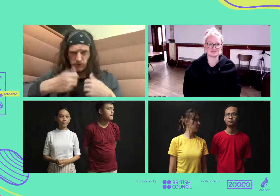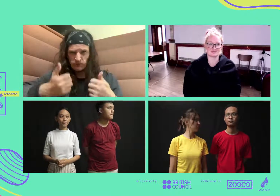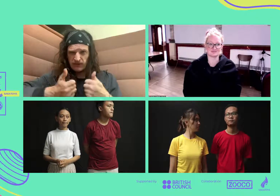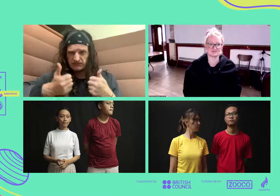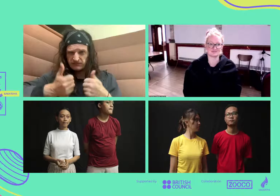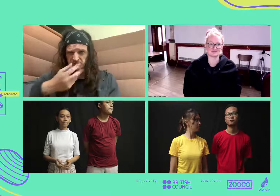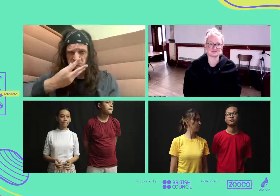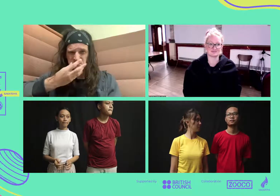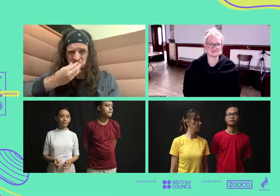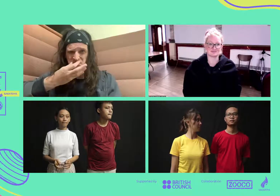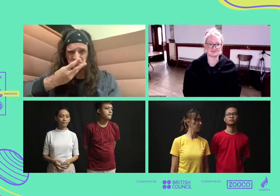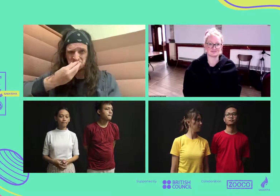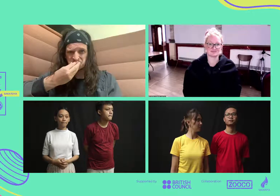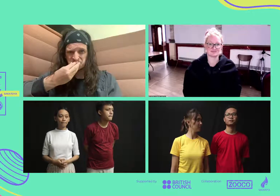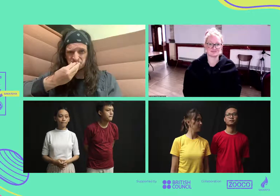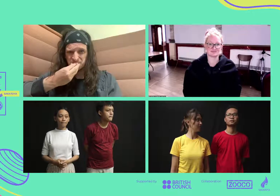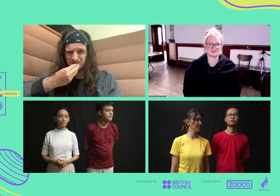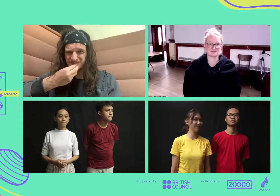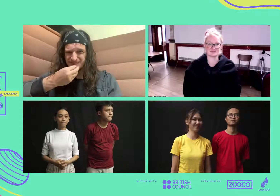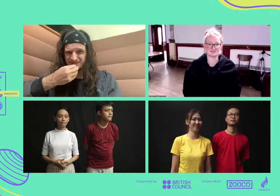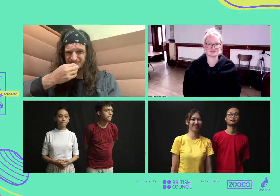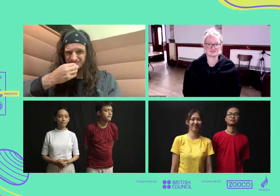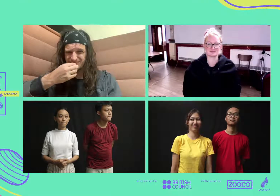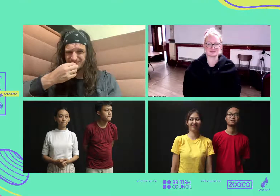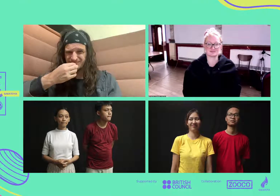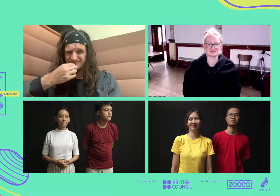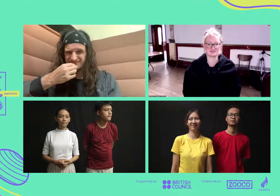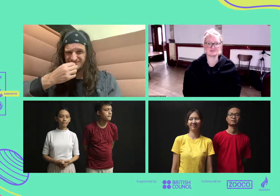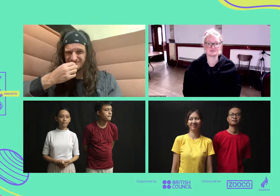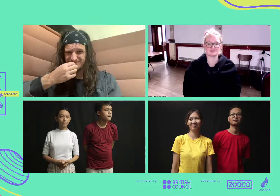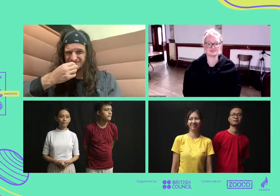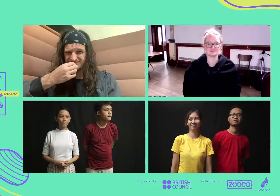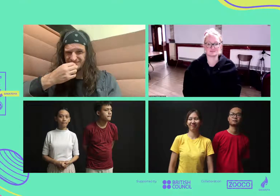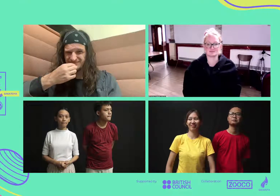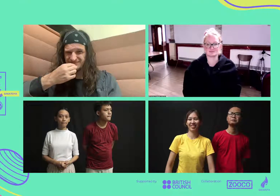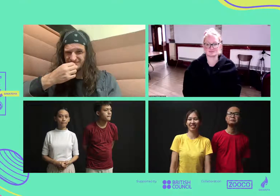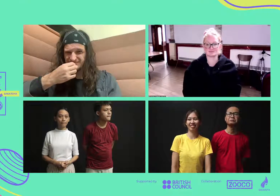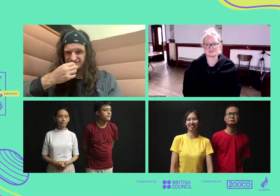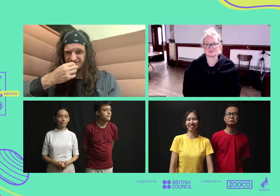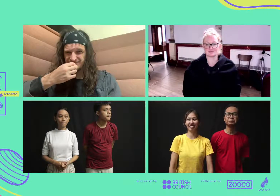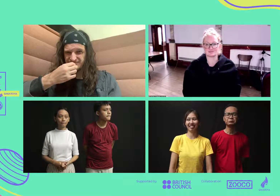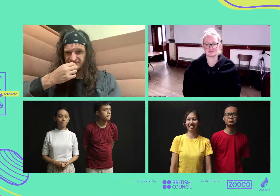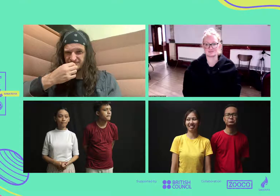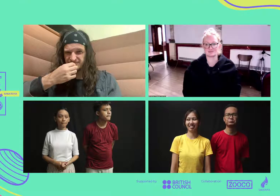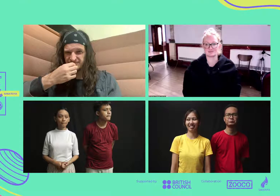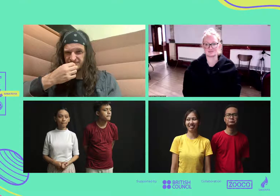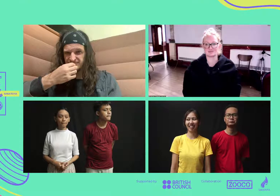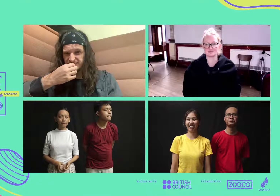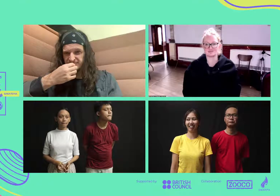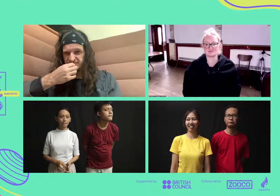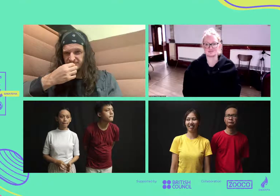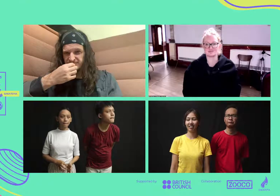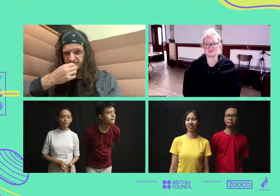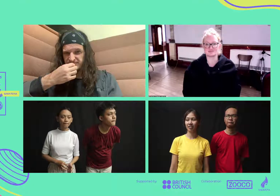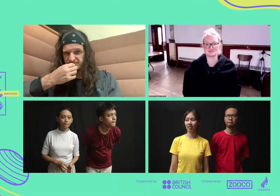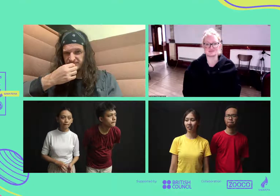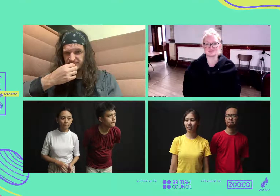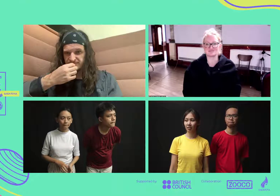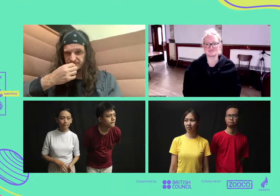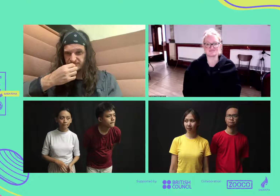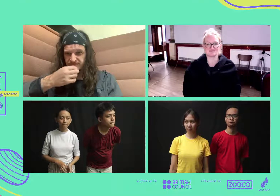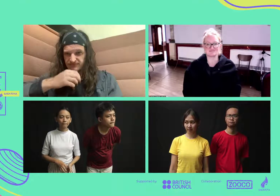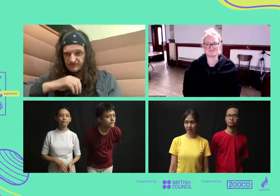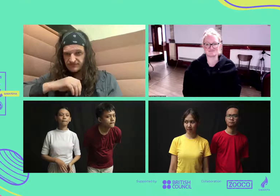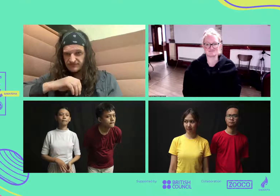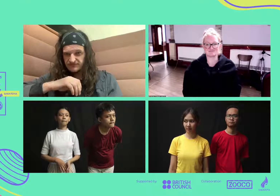The quality, unfortunately, of the internet is getting a bit worse. Can you see me okay? I'm not able to see you as